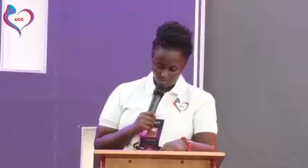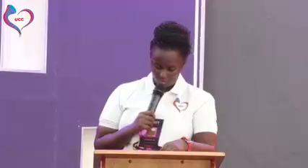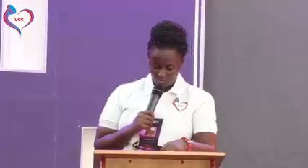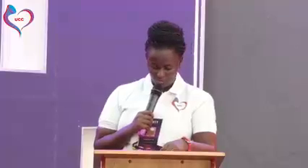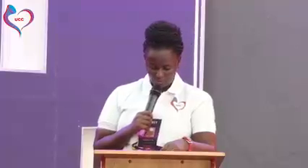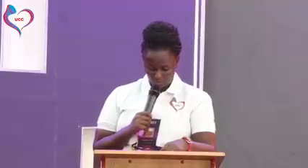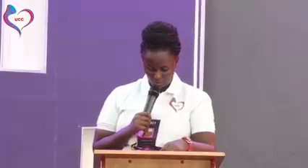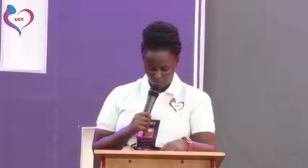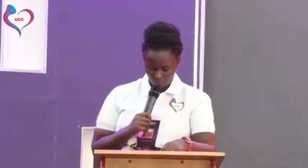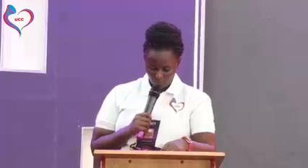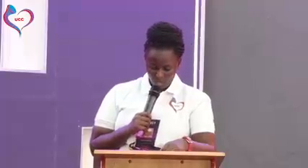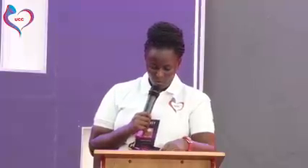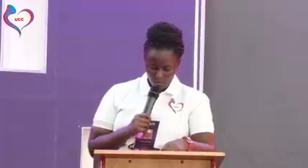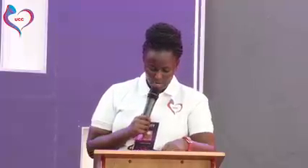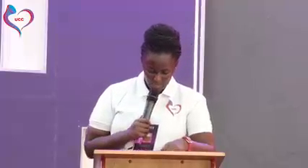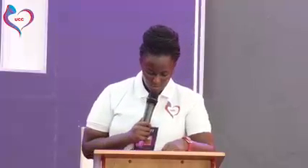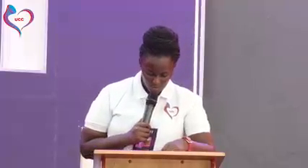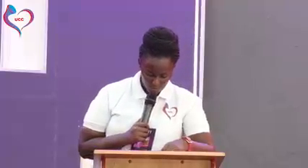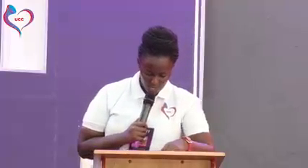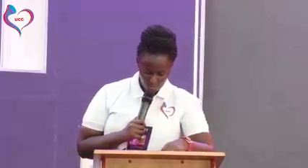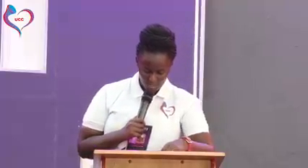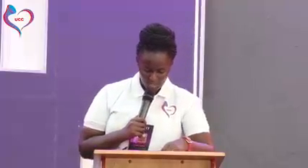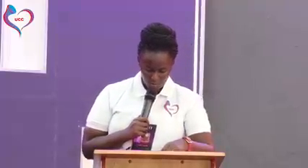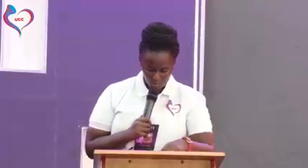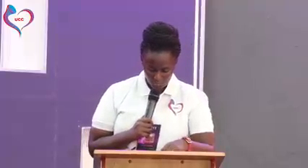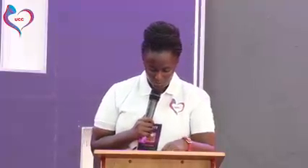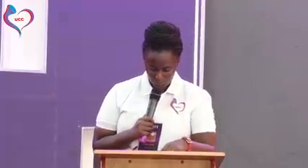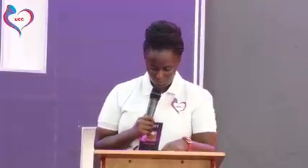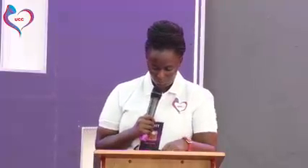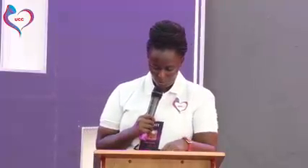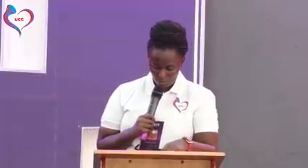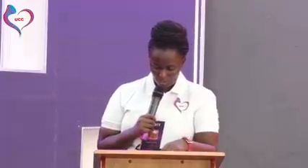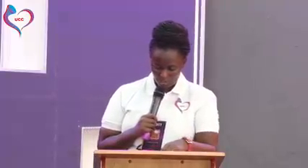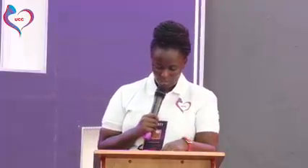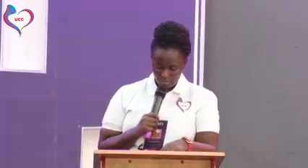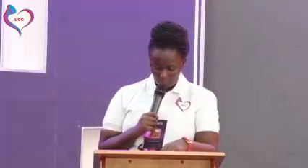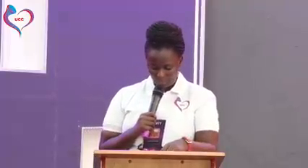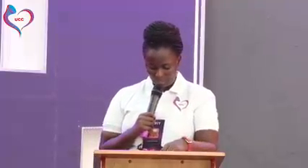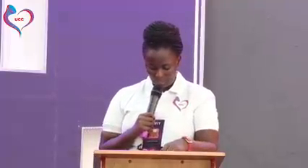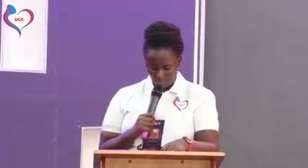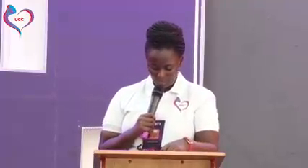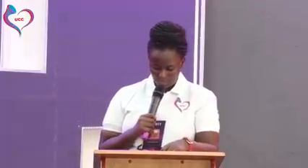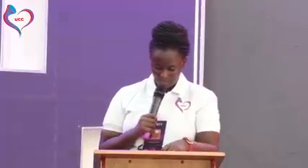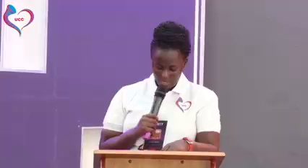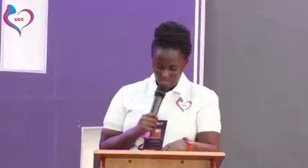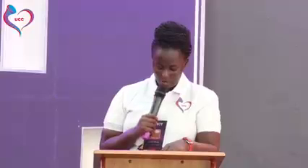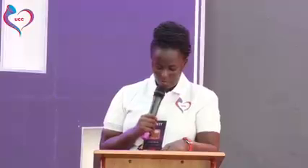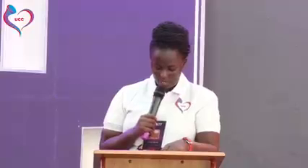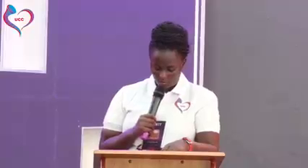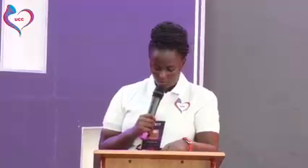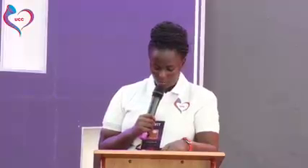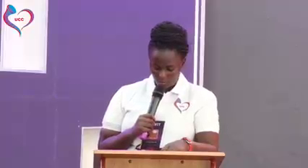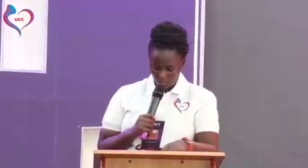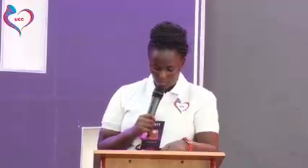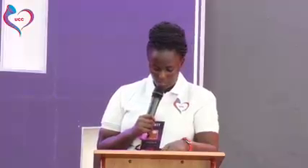zinsanze bwe sibuulira njiri. Kuba obanga nkola bwe ntyo n'okwagala mbeera n'empeera, naye